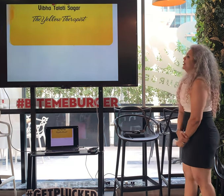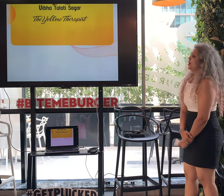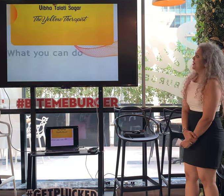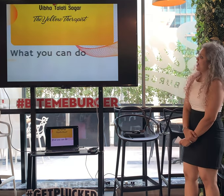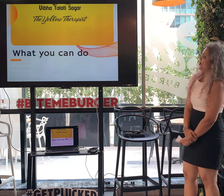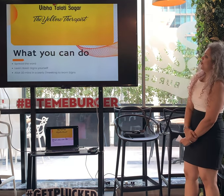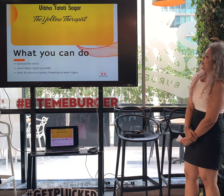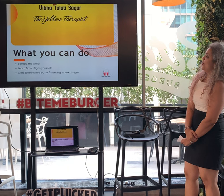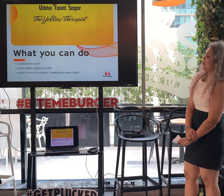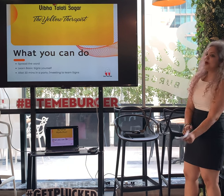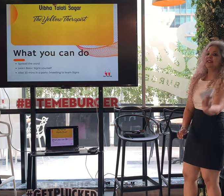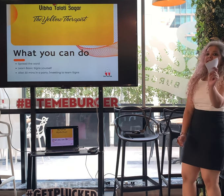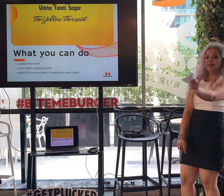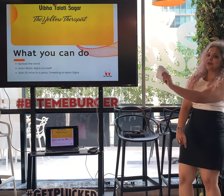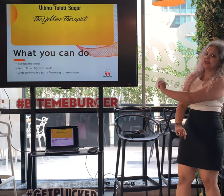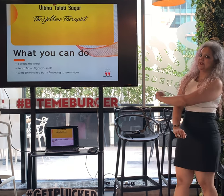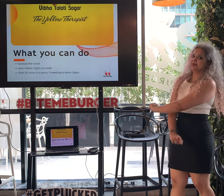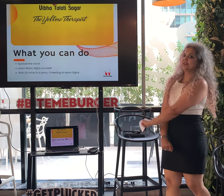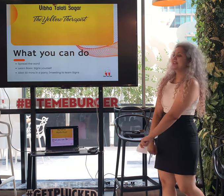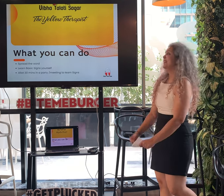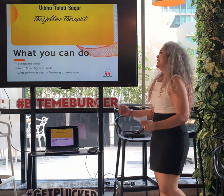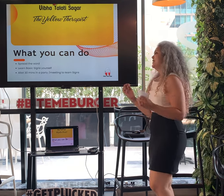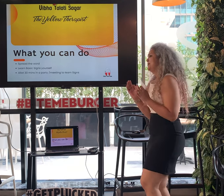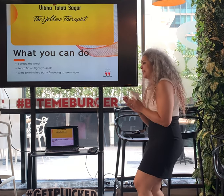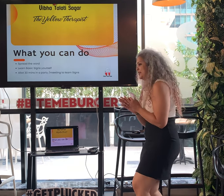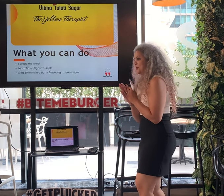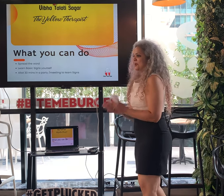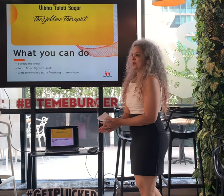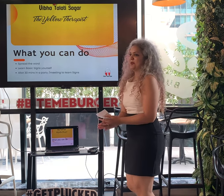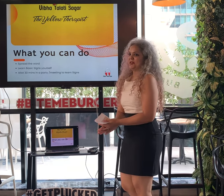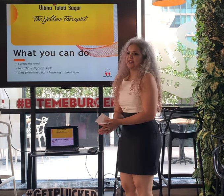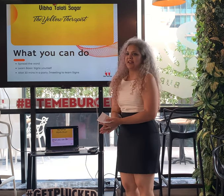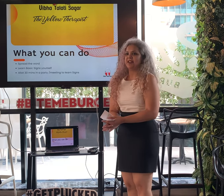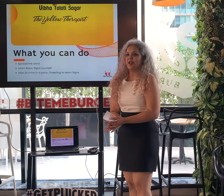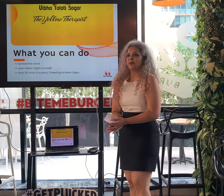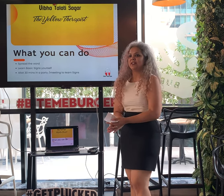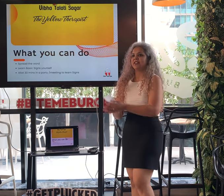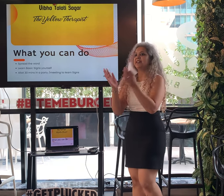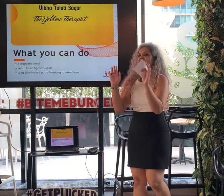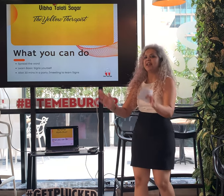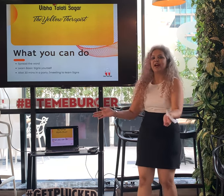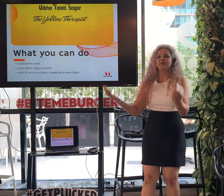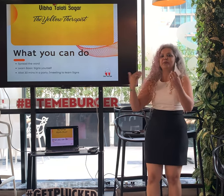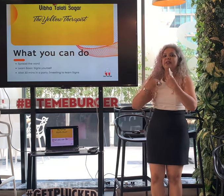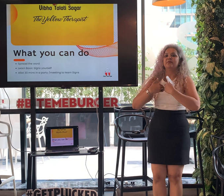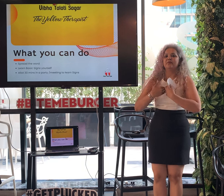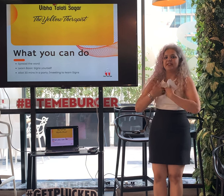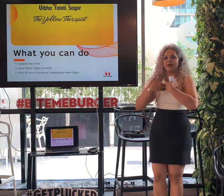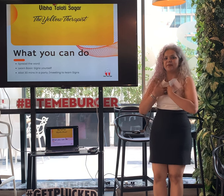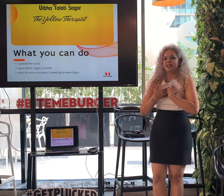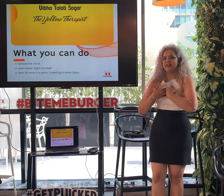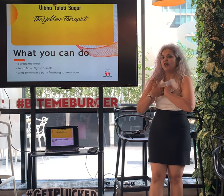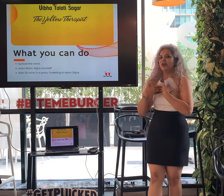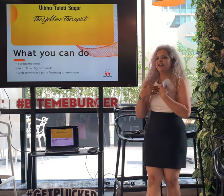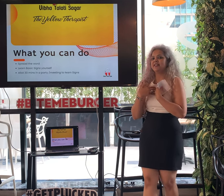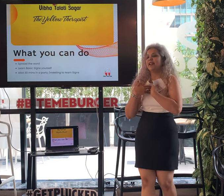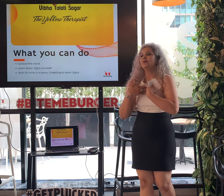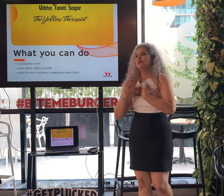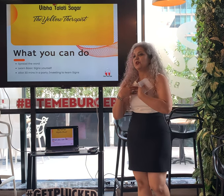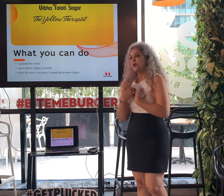Now. What you can do. Spread the word about sign language. It doesn't have to be. We are me. Or it doesn't have to talk